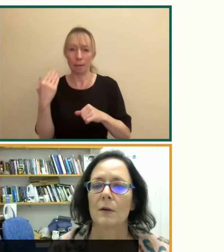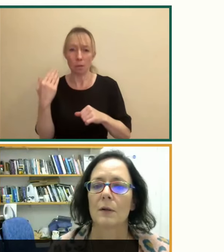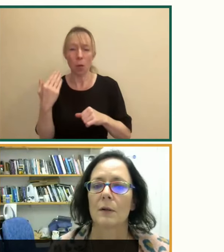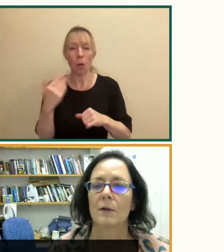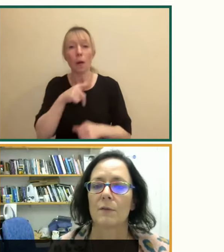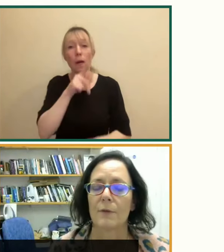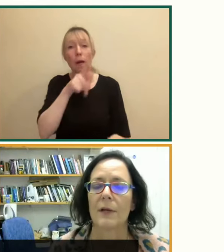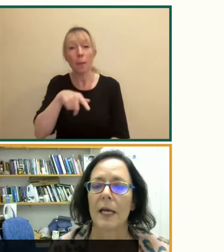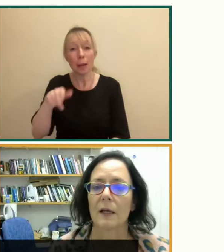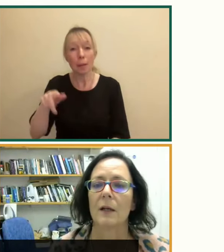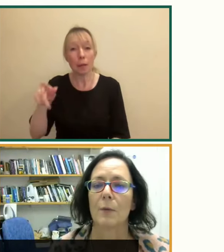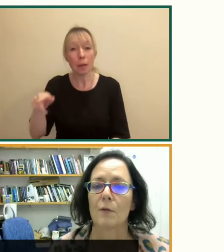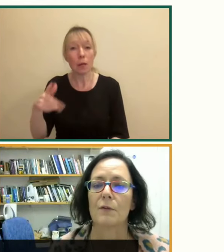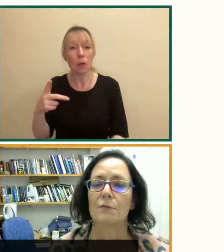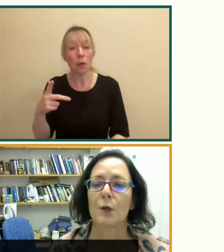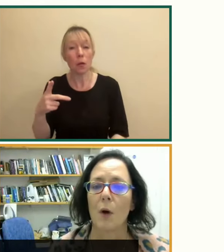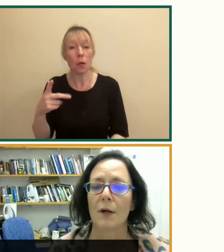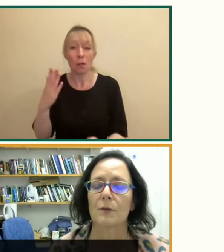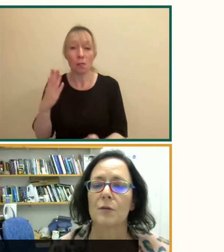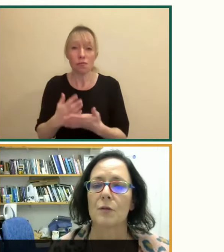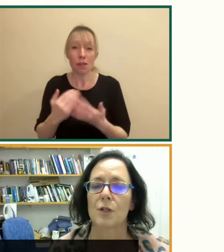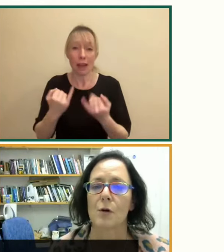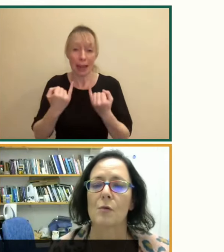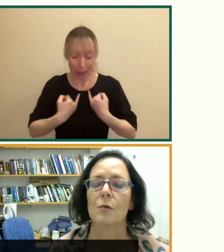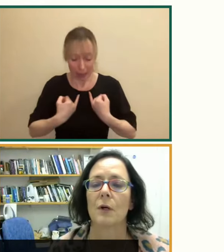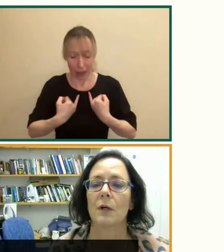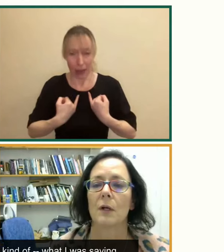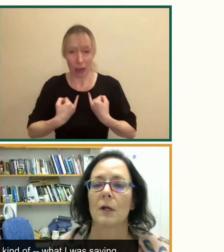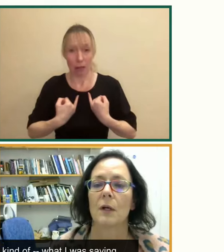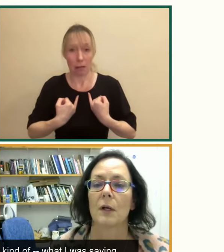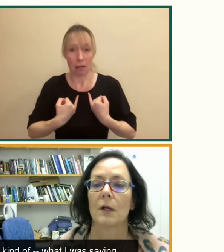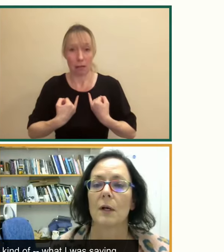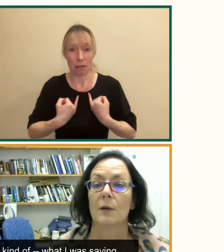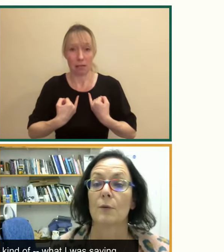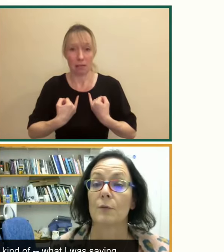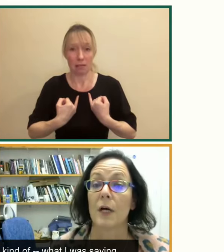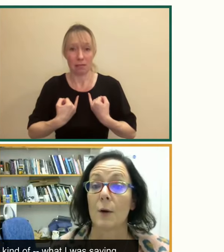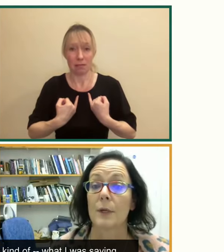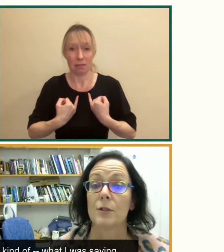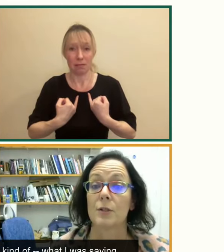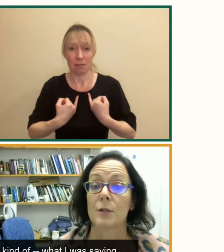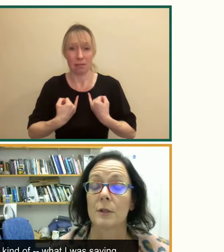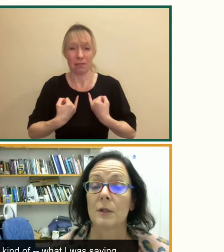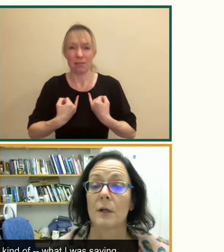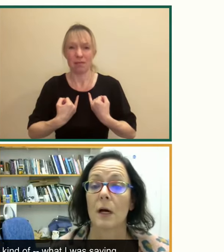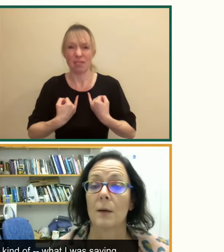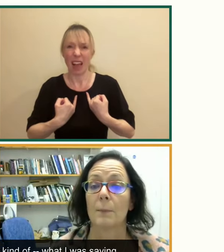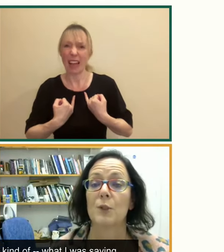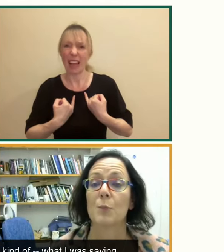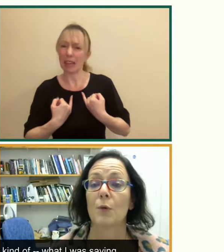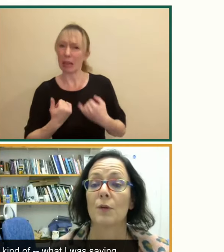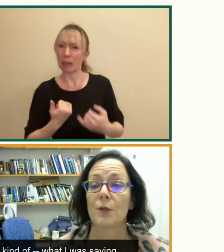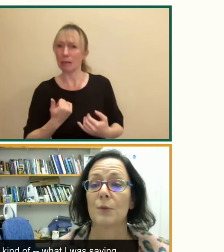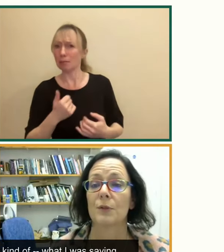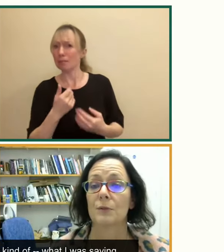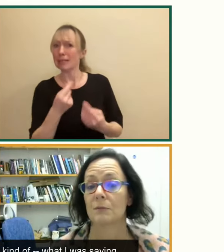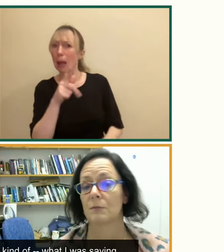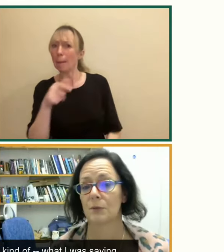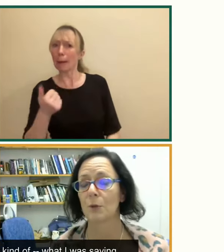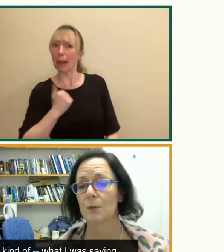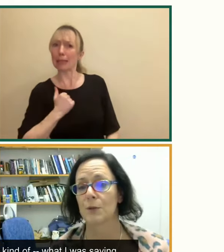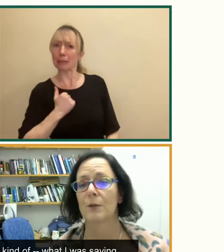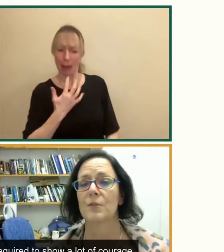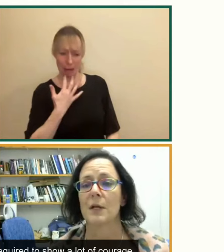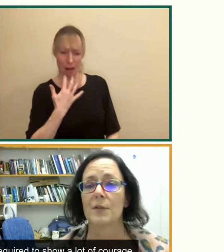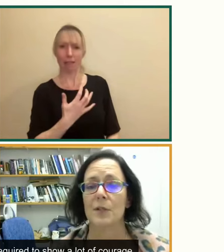people who are very ill are often required to show a lot of courage, much more than you would